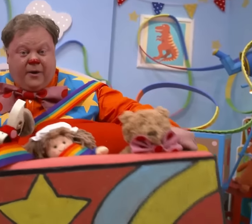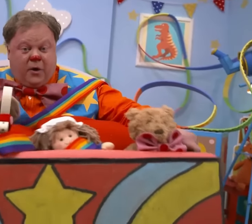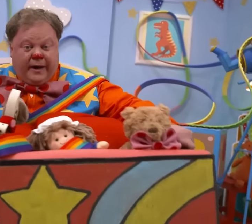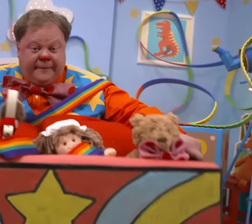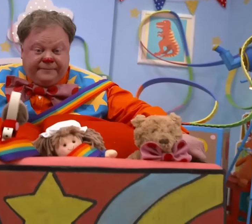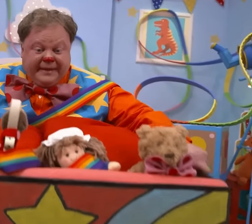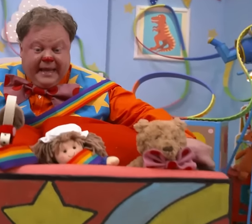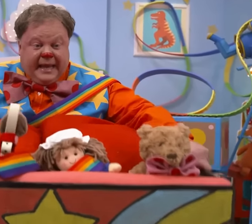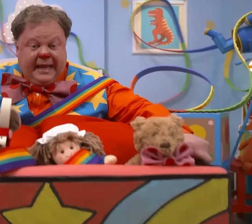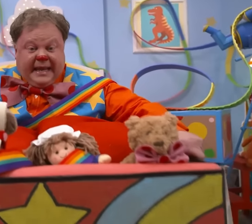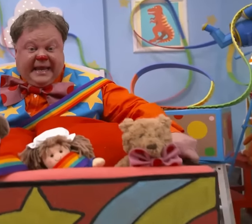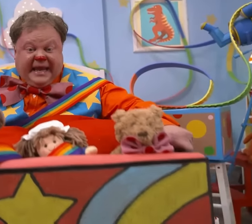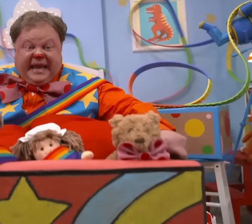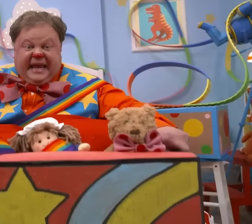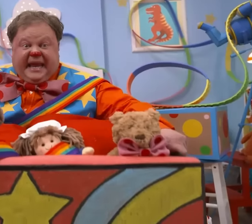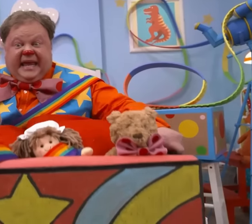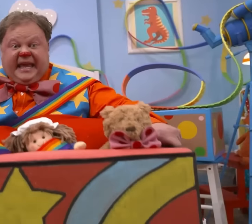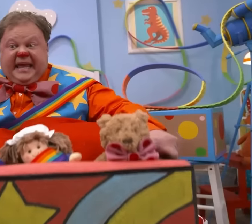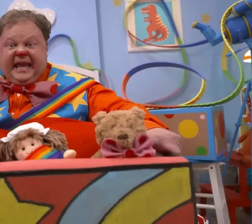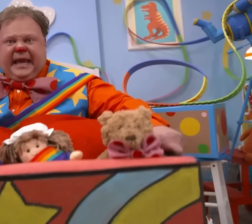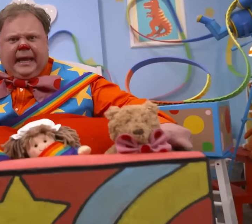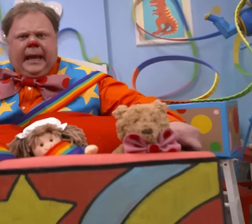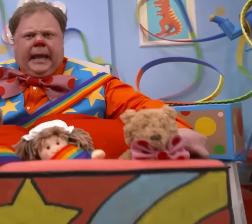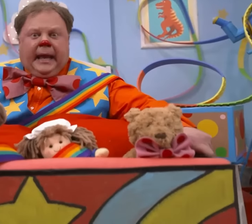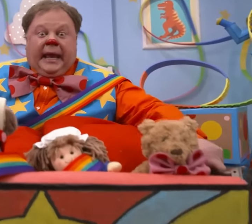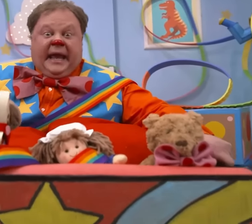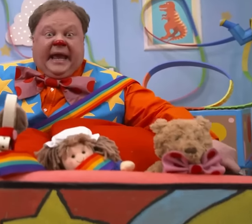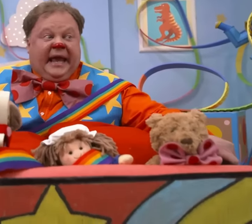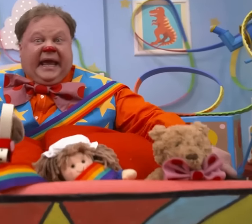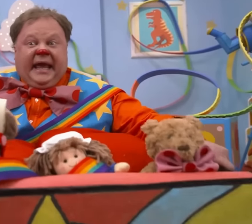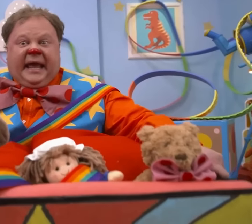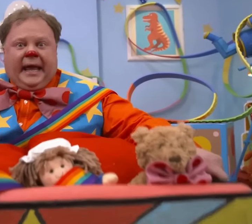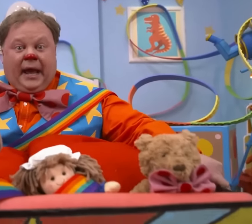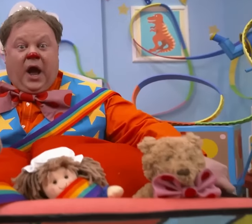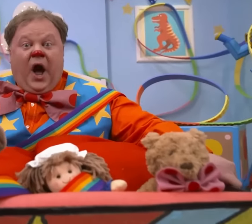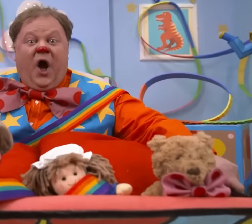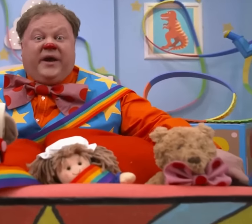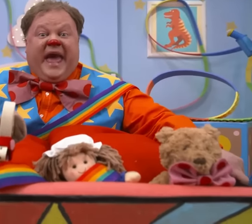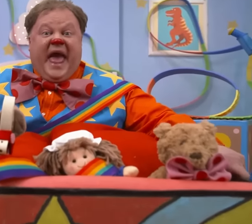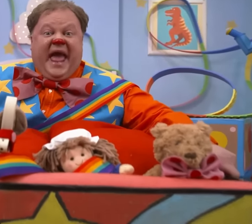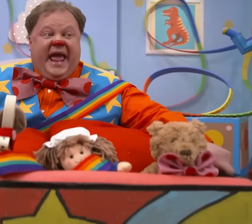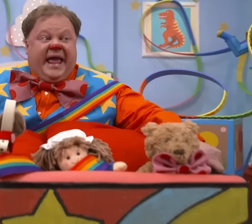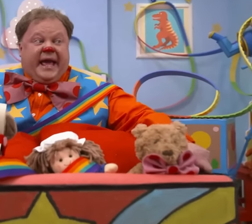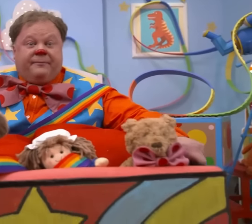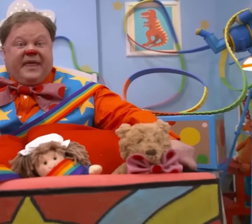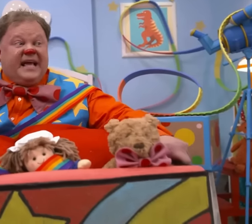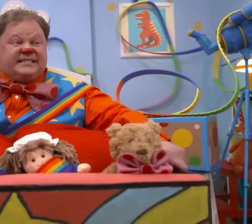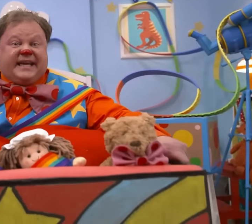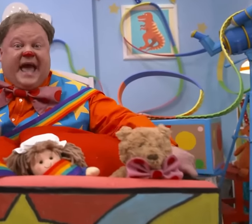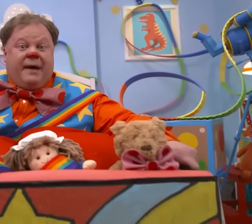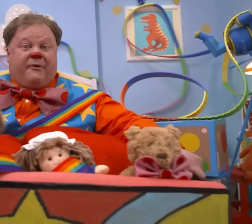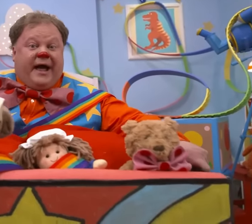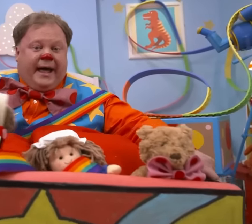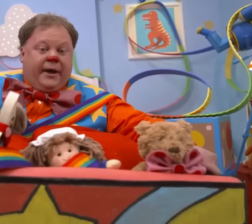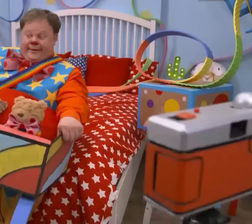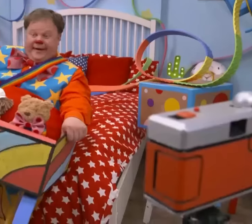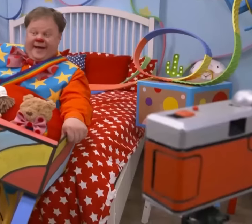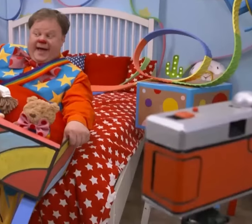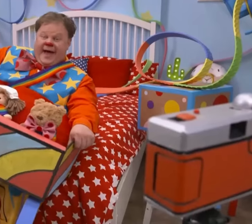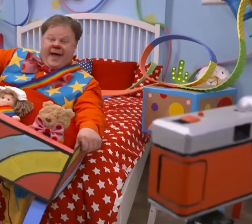Whoa! Don't forget to smile for the photo as you pass the camera, Mr. Tumble. Okay, here's the camera.